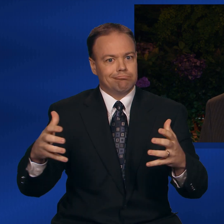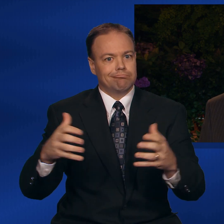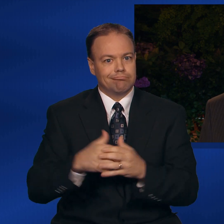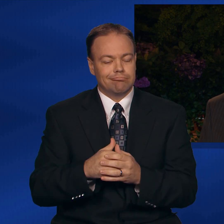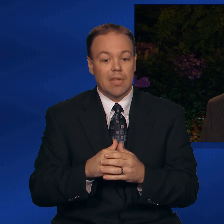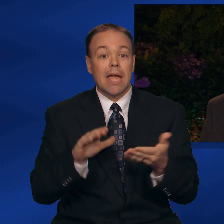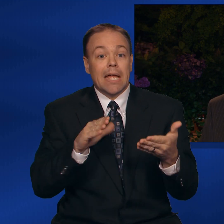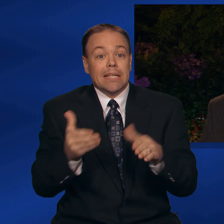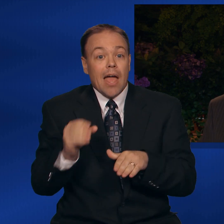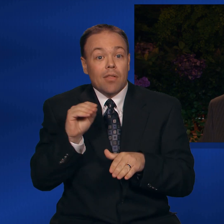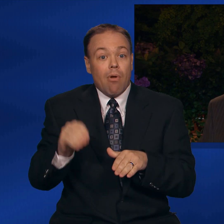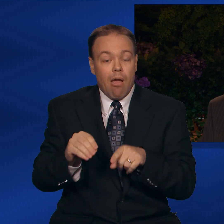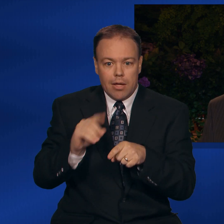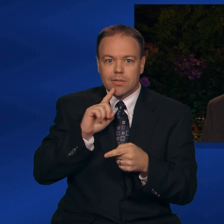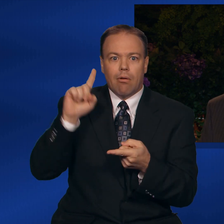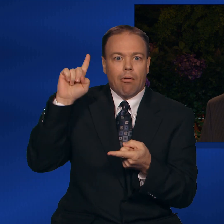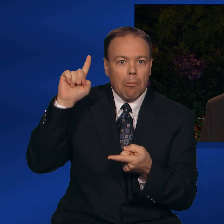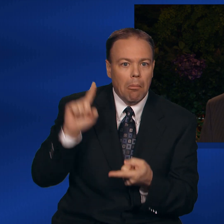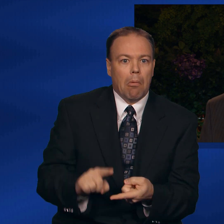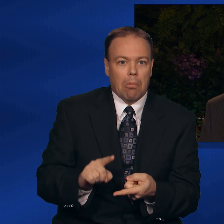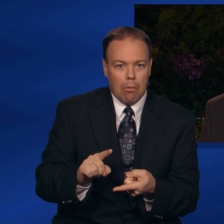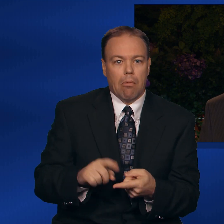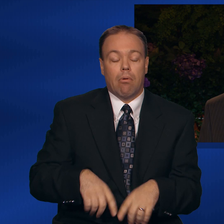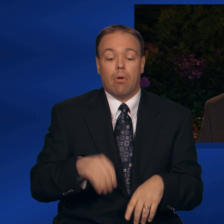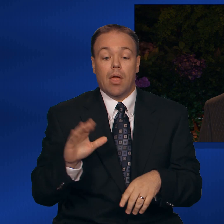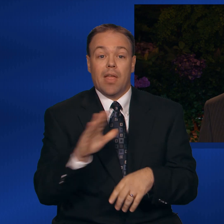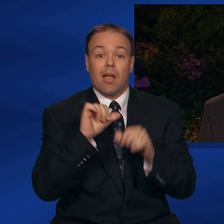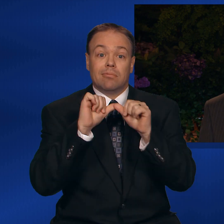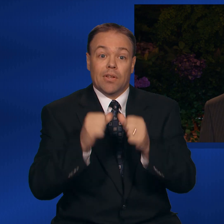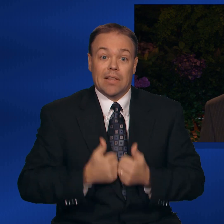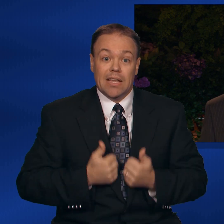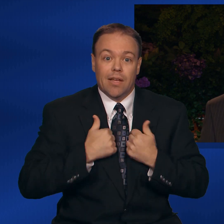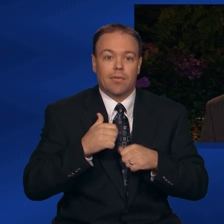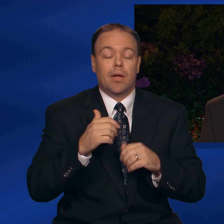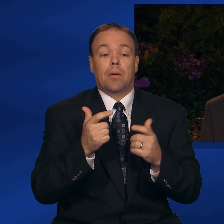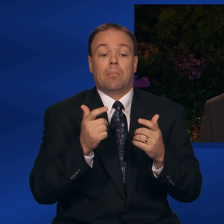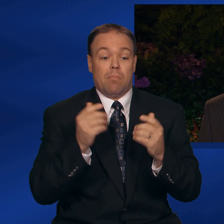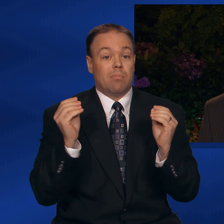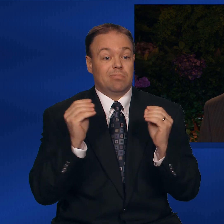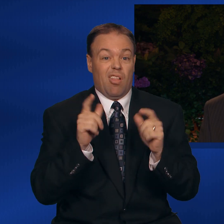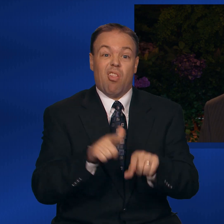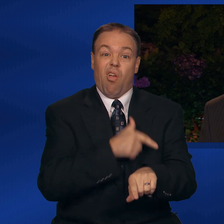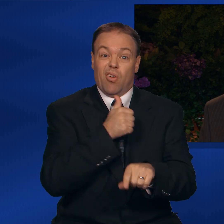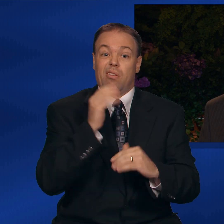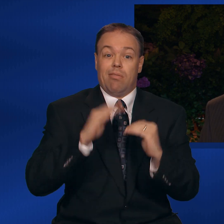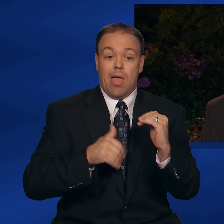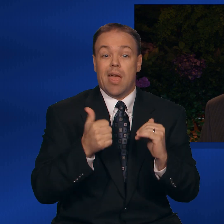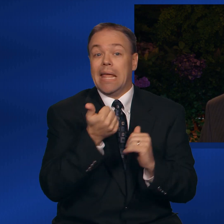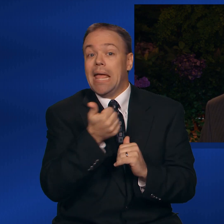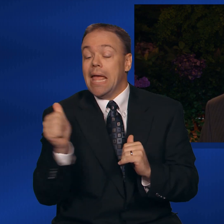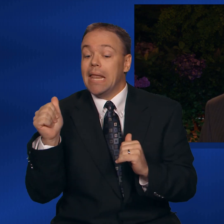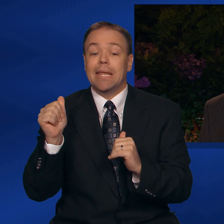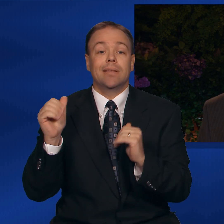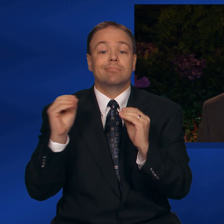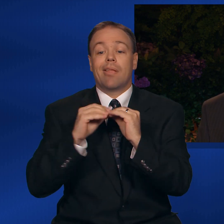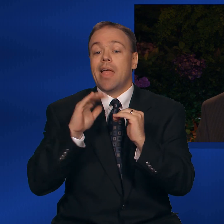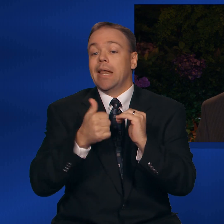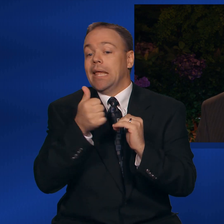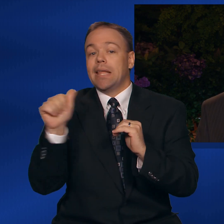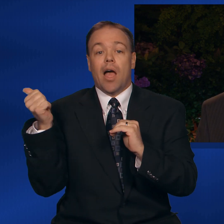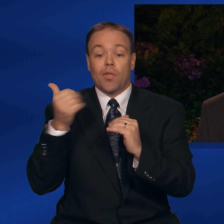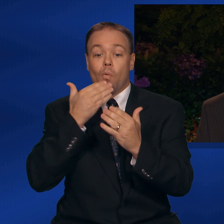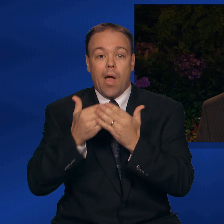Their death rates are among the lowest, and their longevity greater than any yet reported in any well-defined